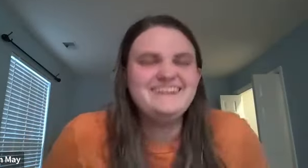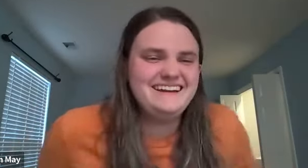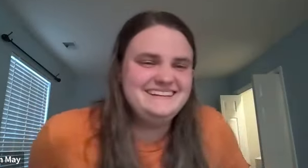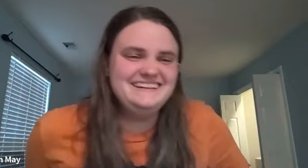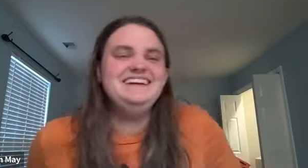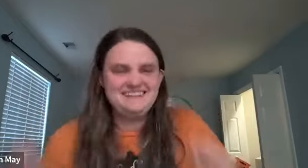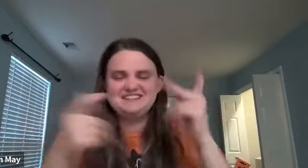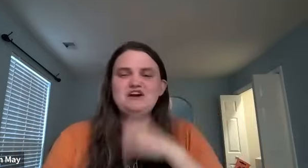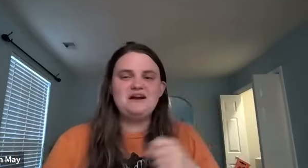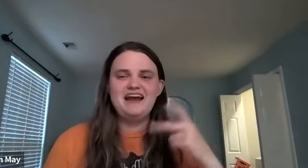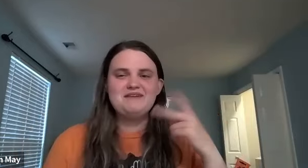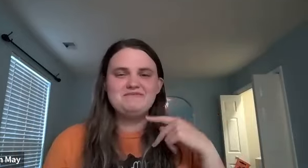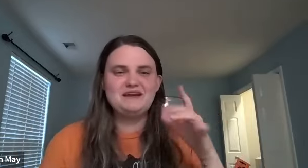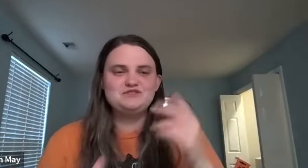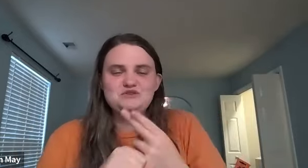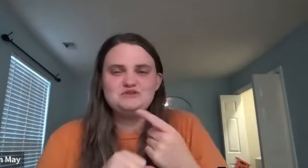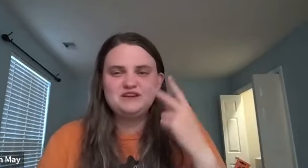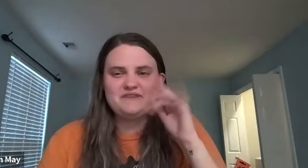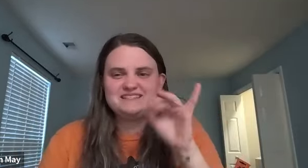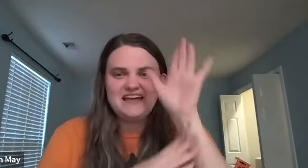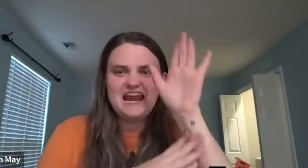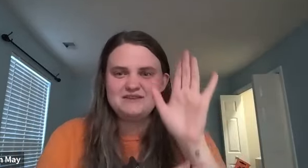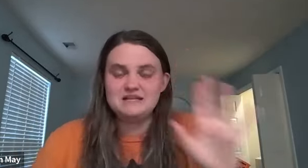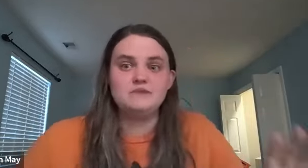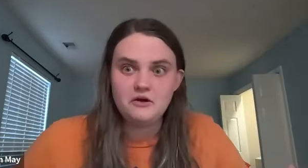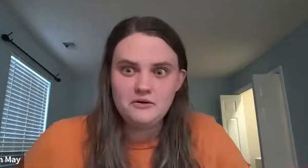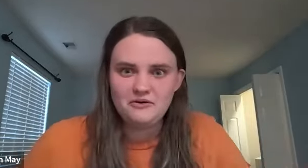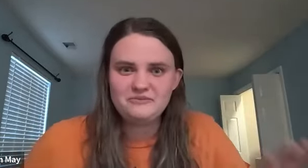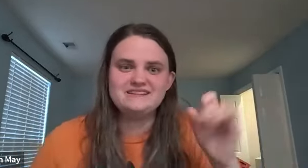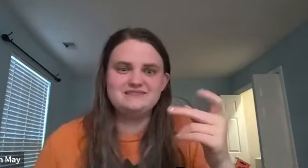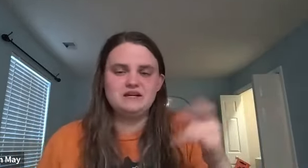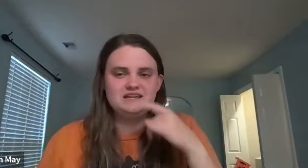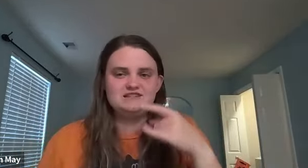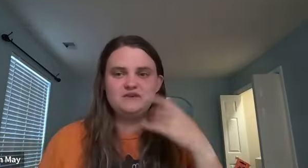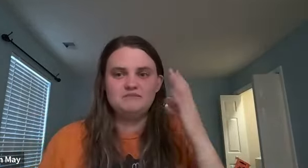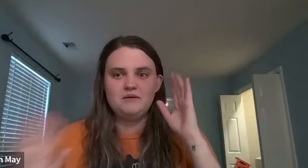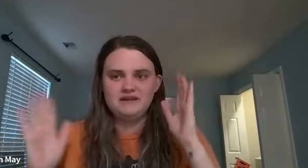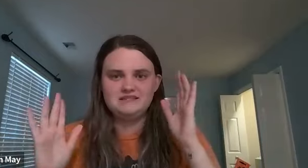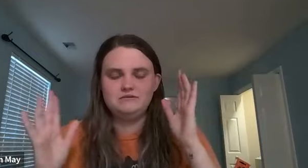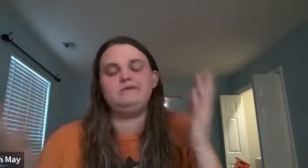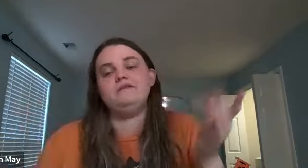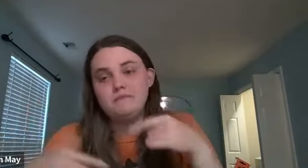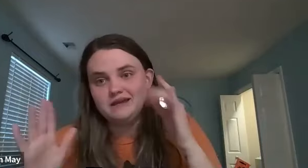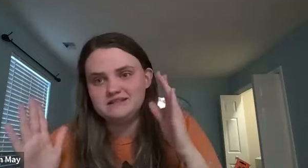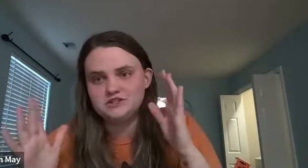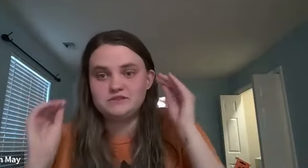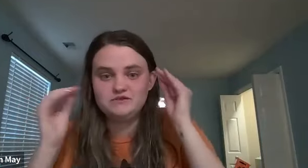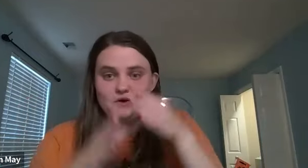Okay. Sorry, I'm so used to, if I see that hand raised, I'm like, oh, because my kids, if I'm not paying attention, well, if I'm paying attention, too